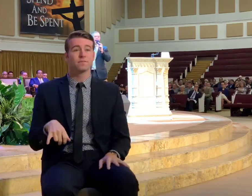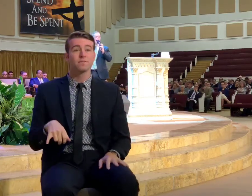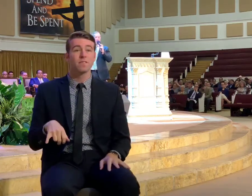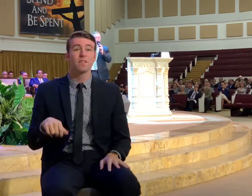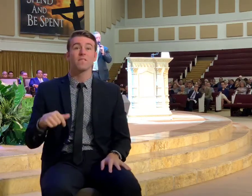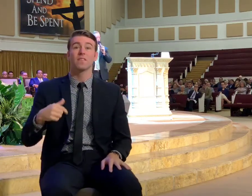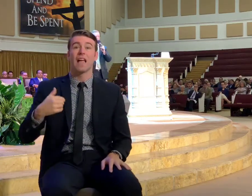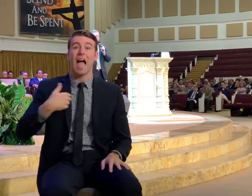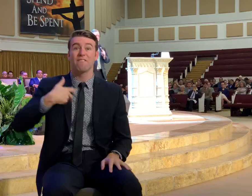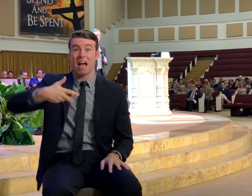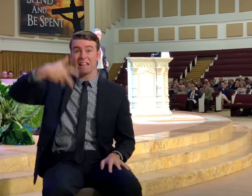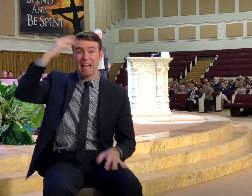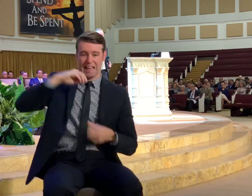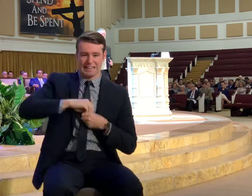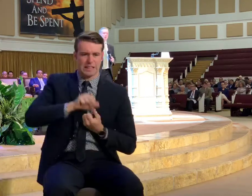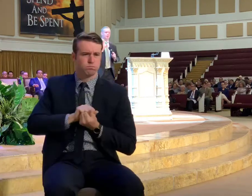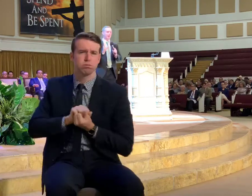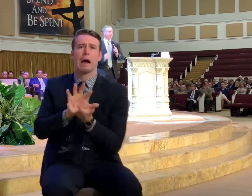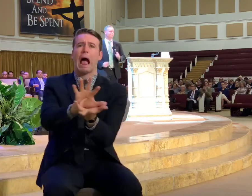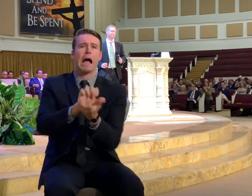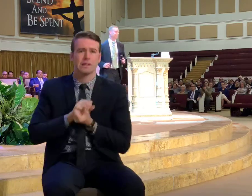there is a lion roaring on the inside.